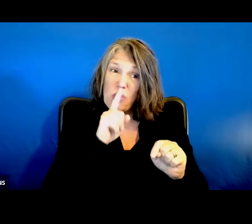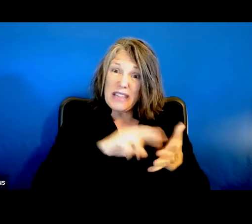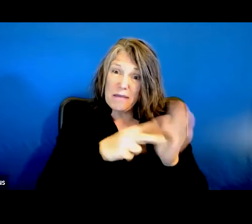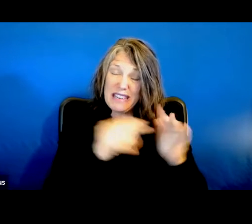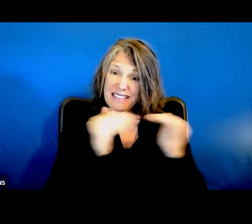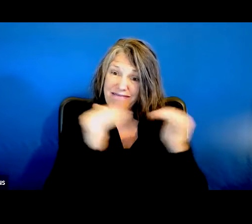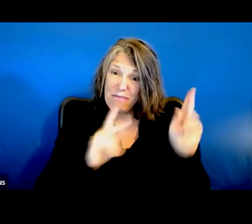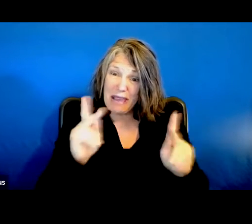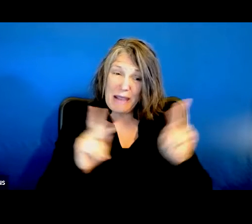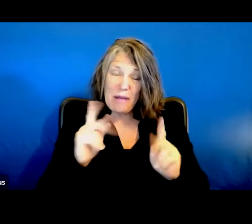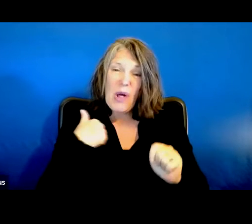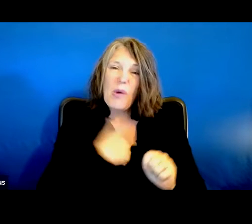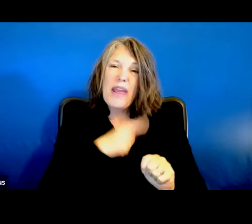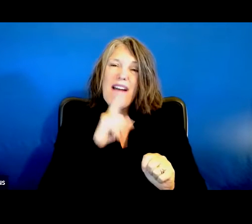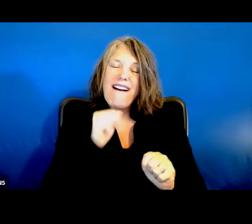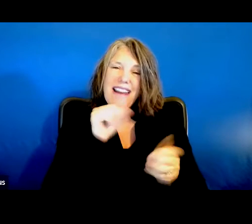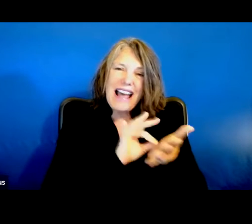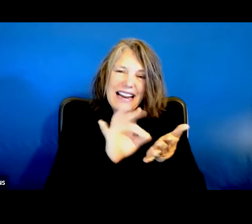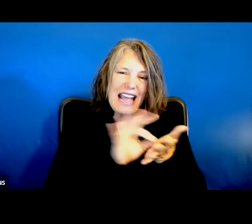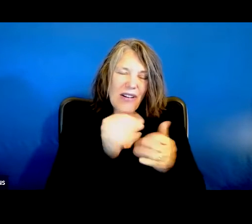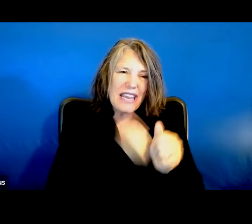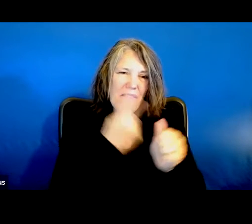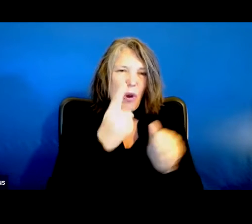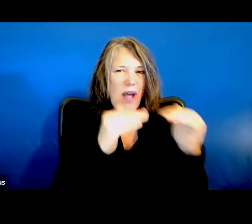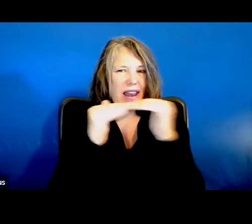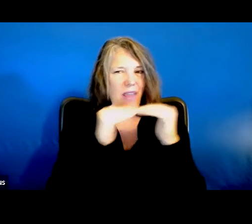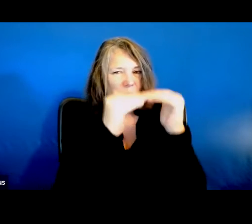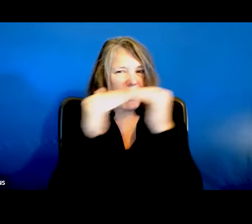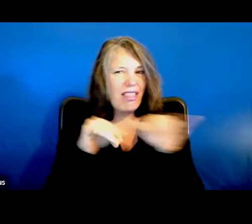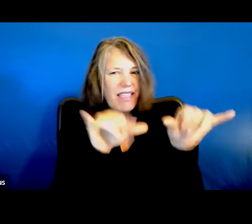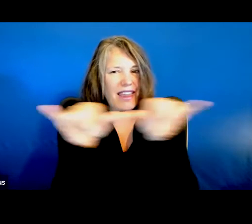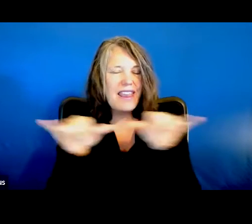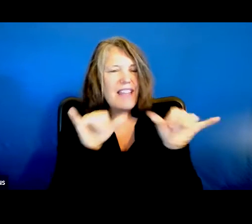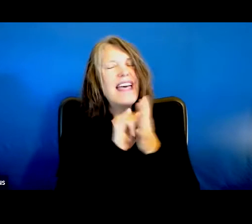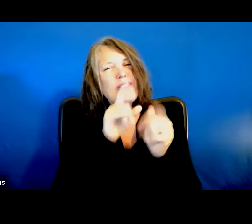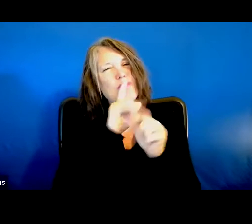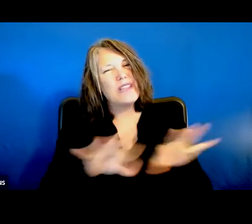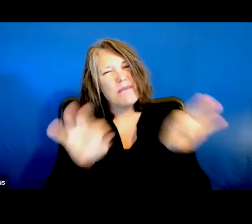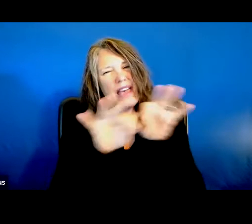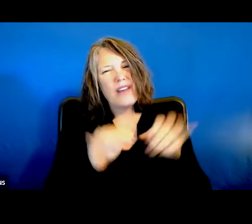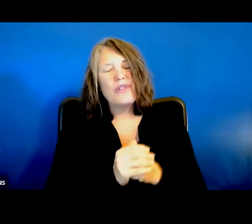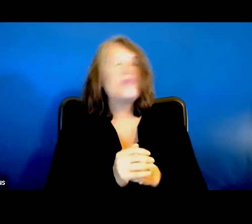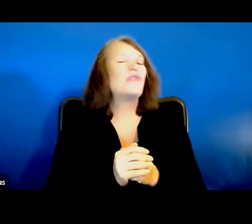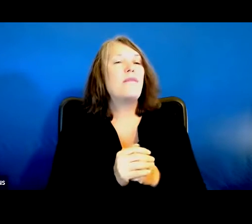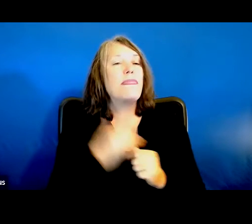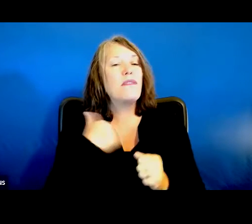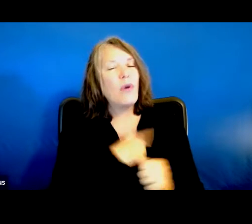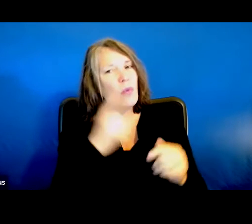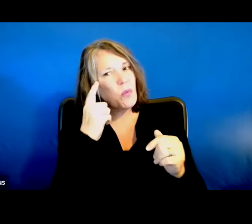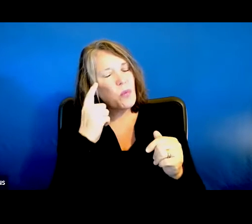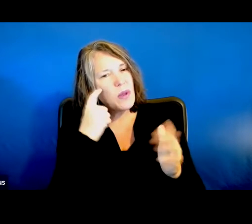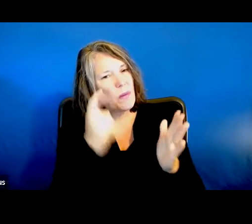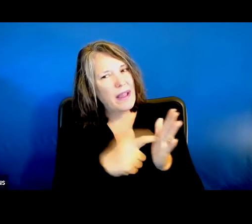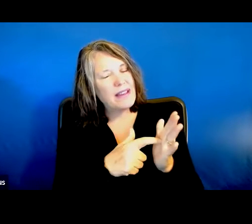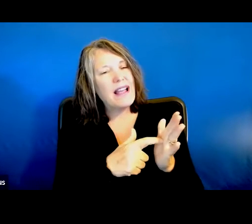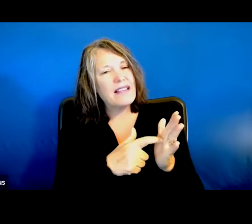or we are not counting everyone equally. And that really matters. And so we recognize that